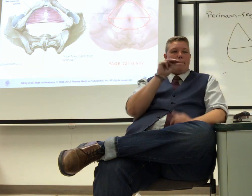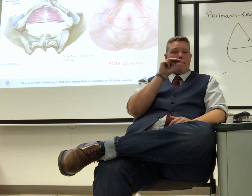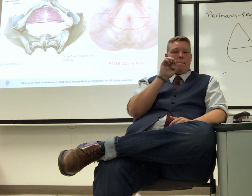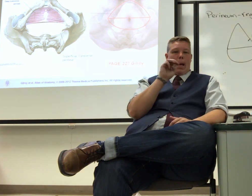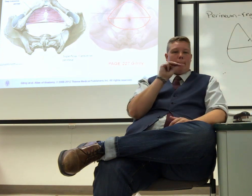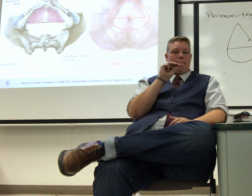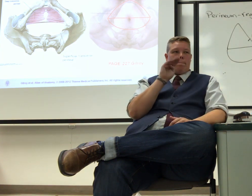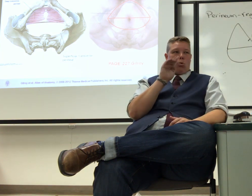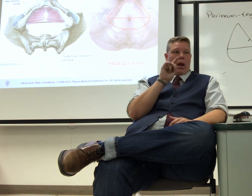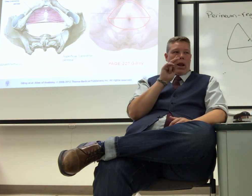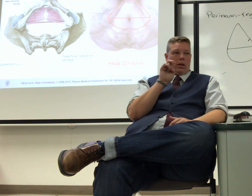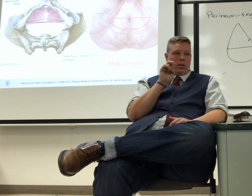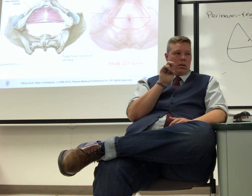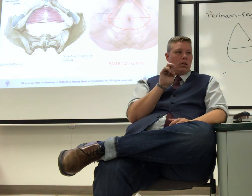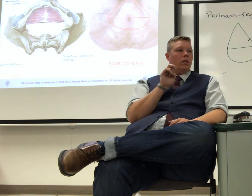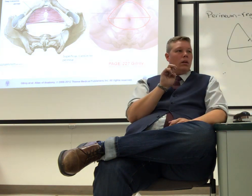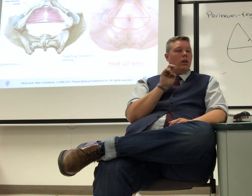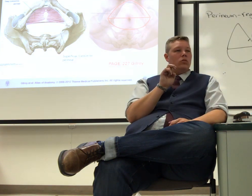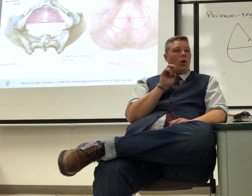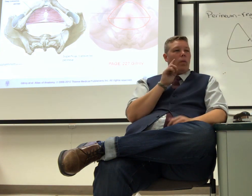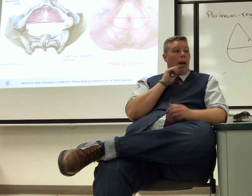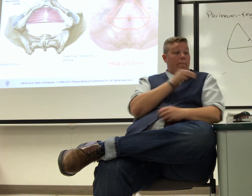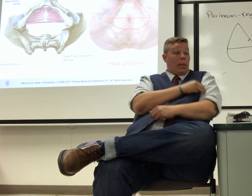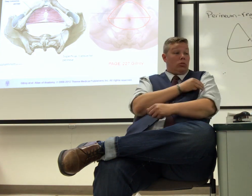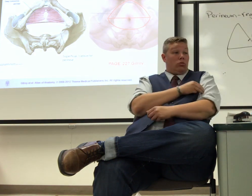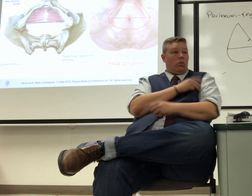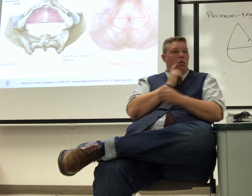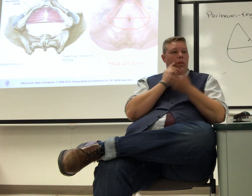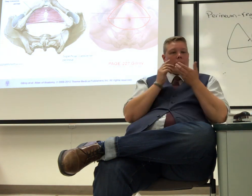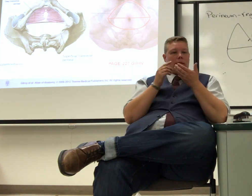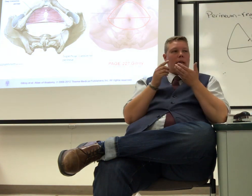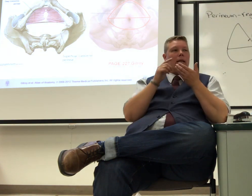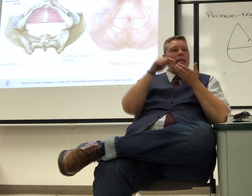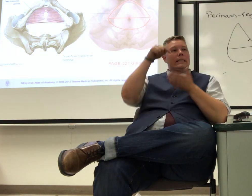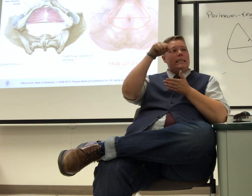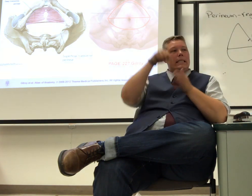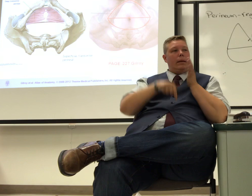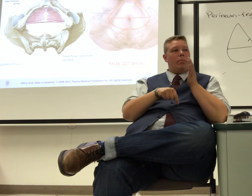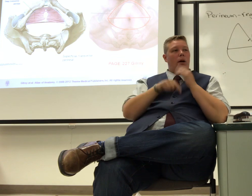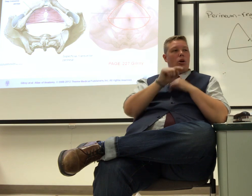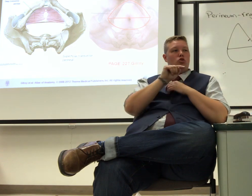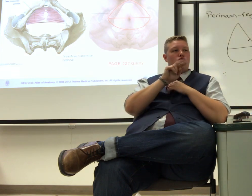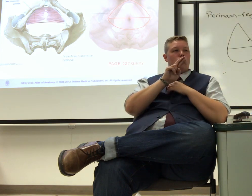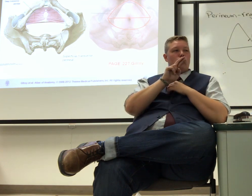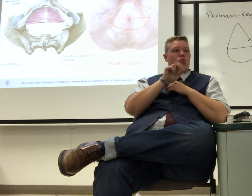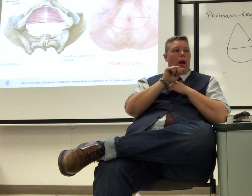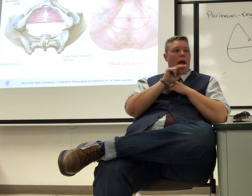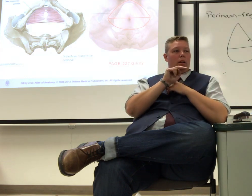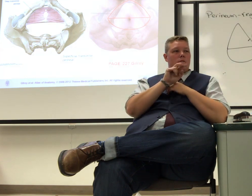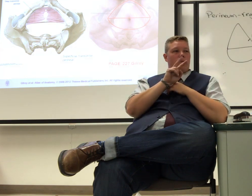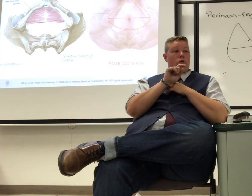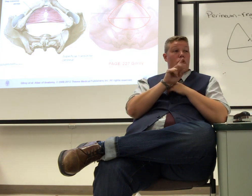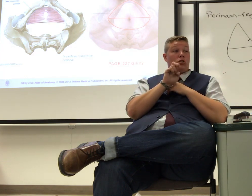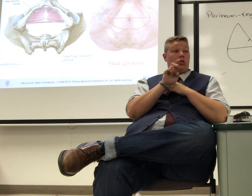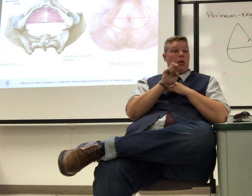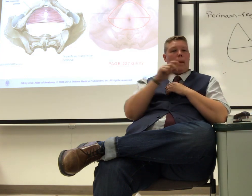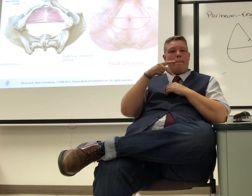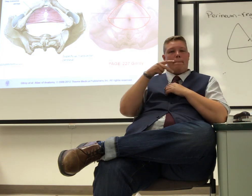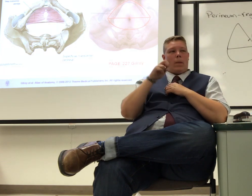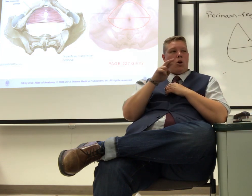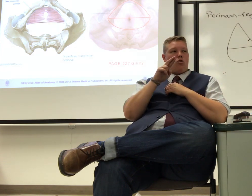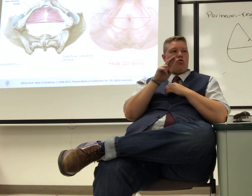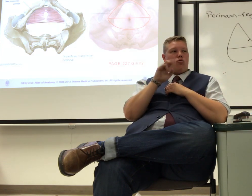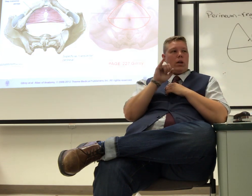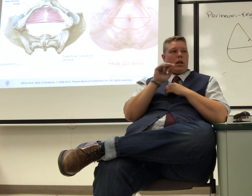And the membrane, the muscle of the membrane is the deep transverse perineal. So it's the muscle that creates this